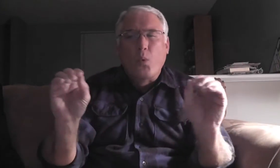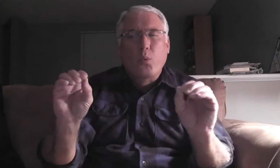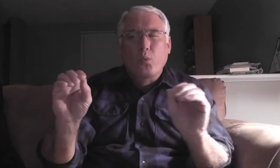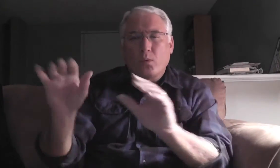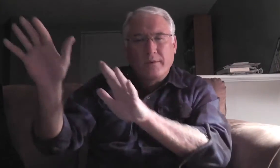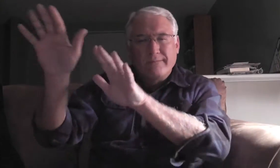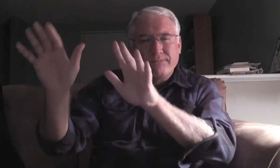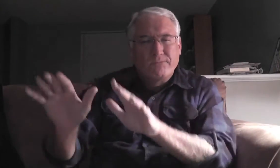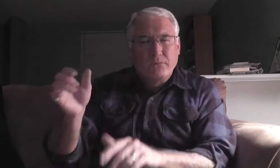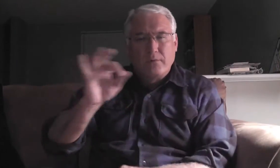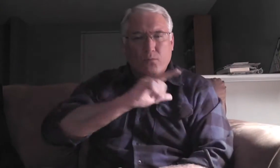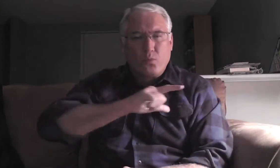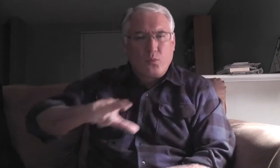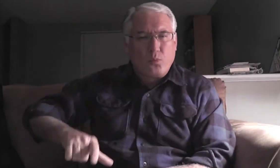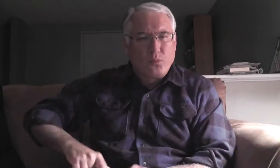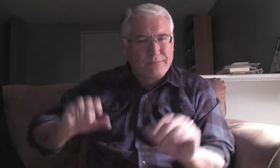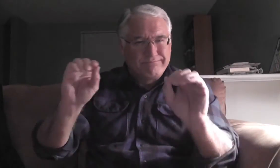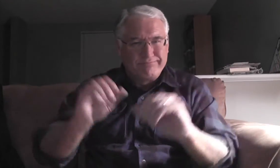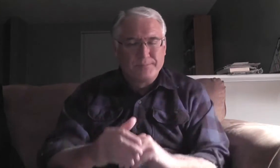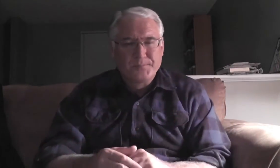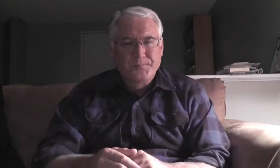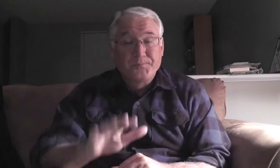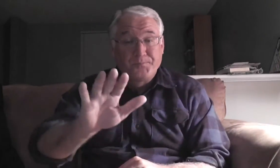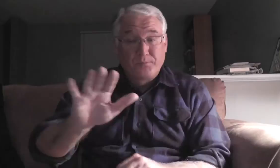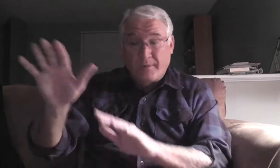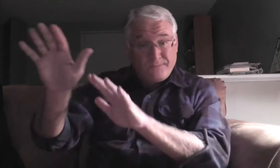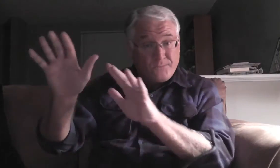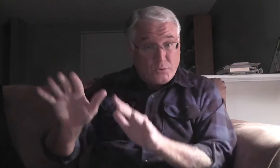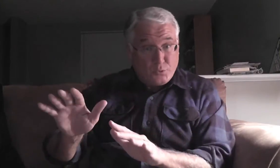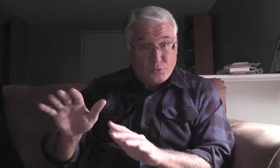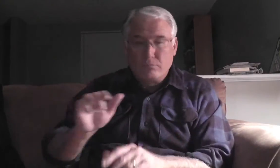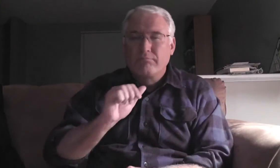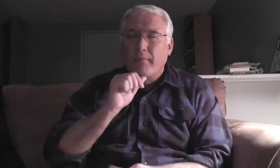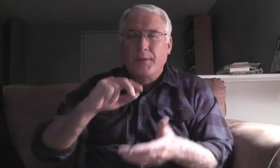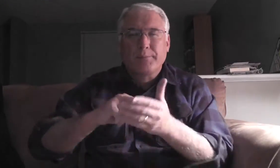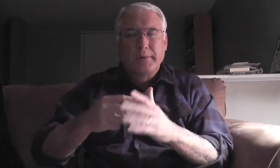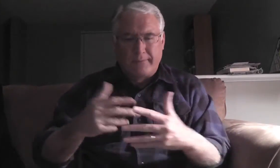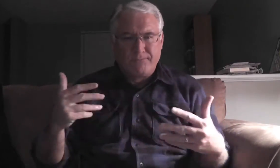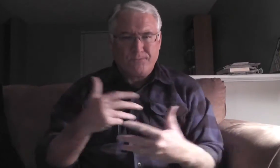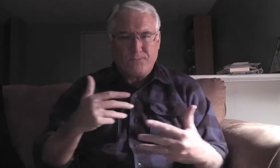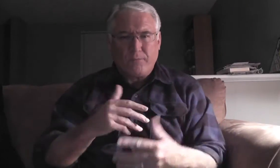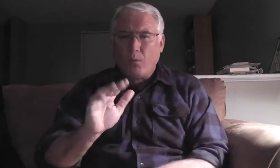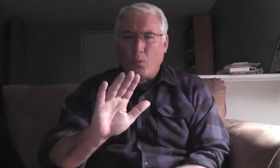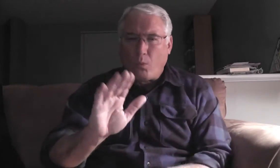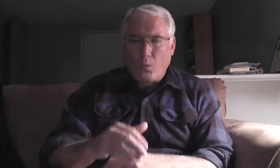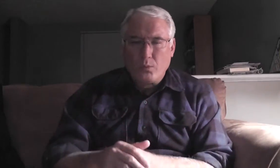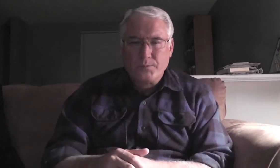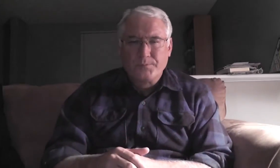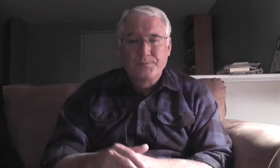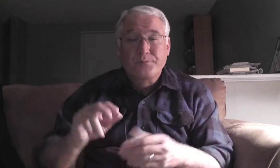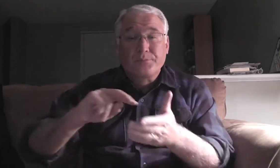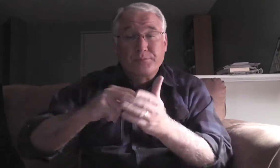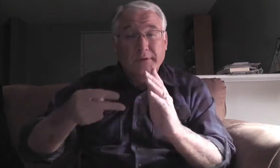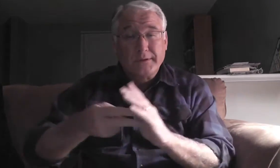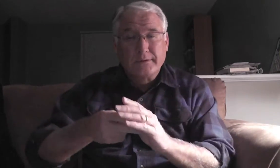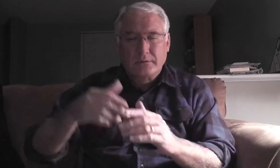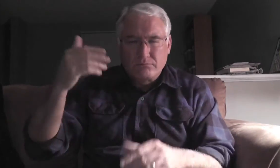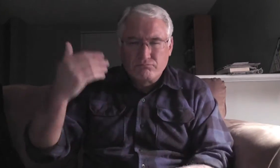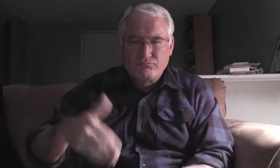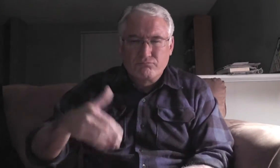It's because we have no fear of the Lord. Now, fear does not mean being afraid in this